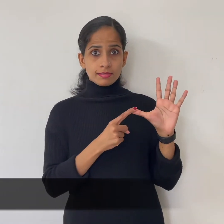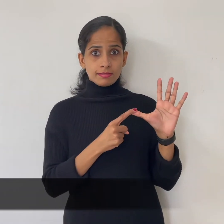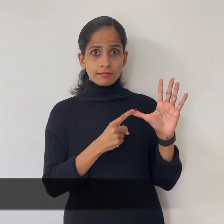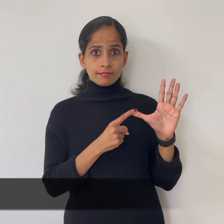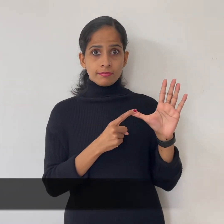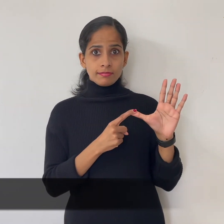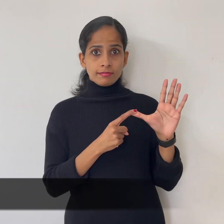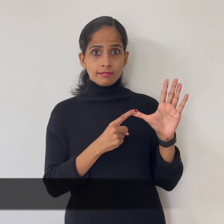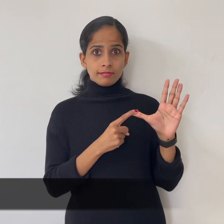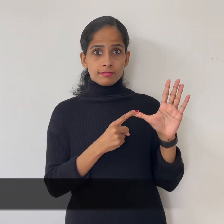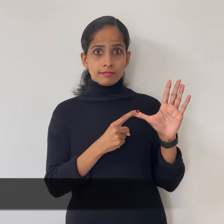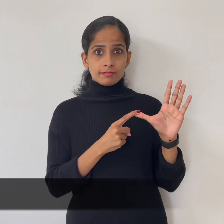Sentence 5.